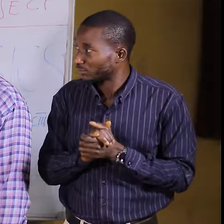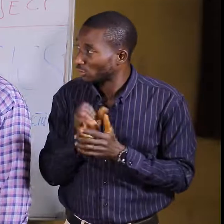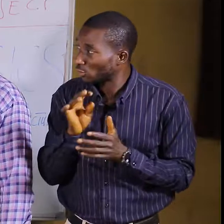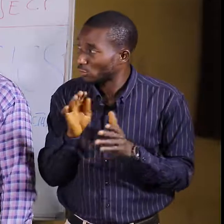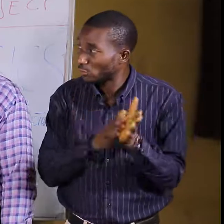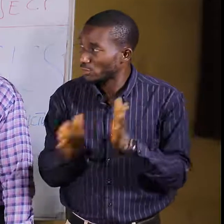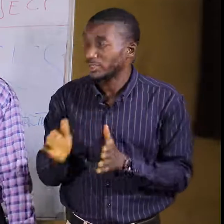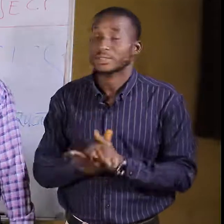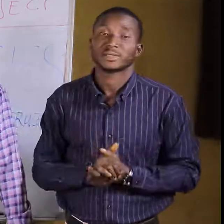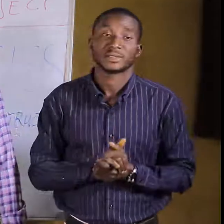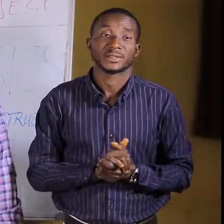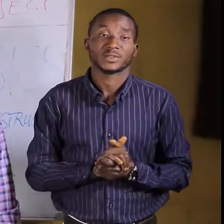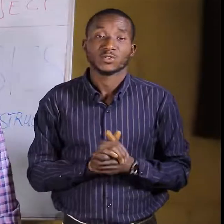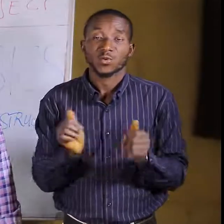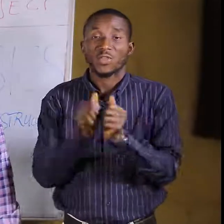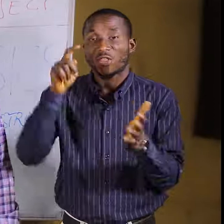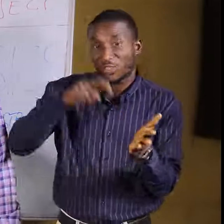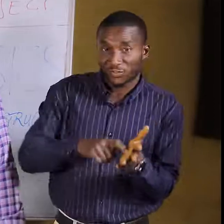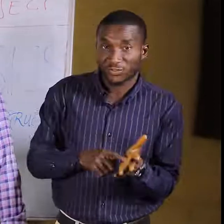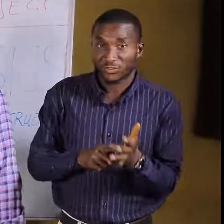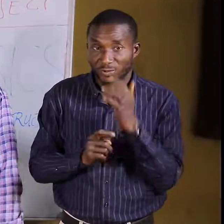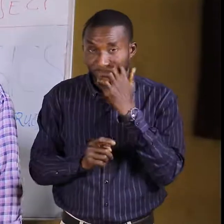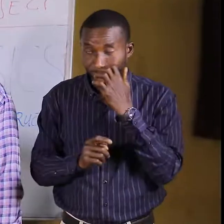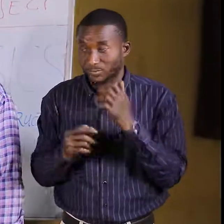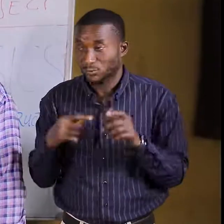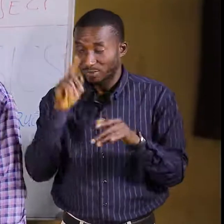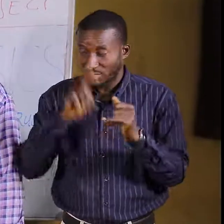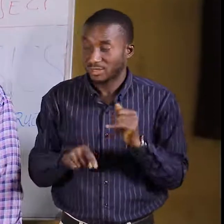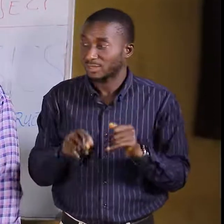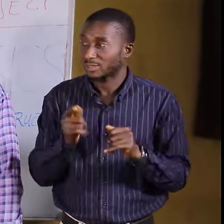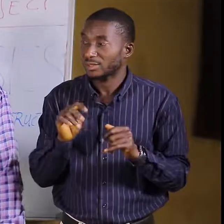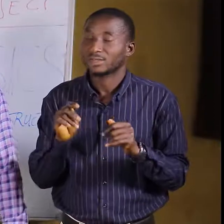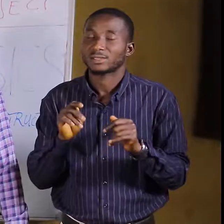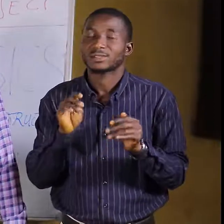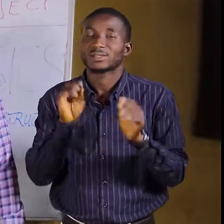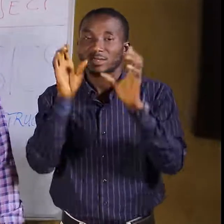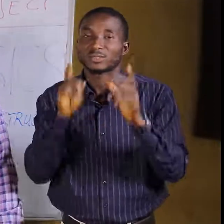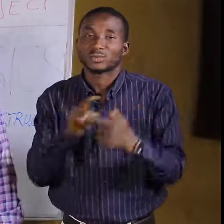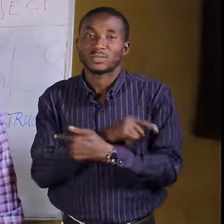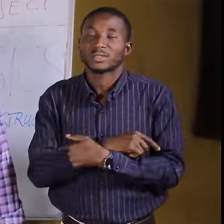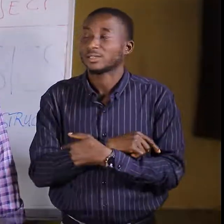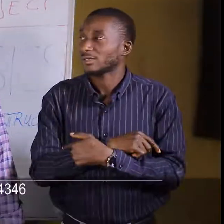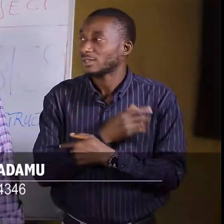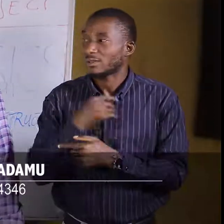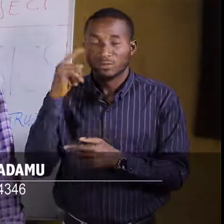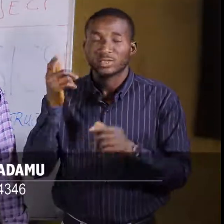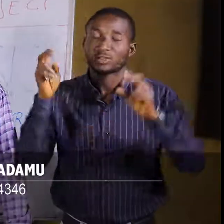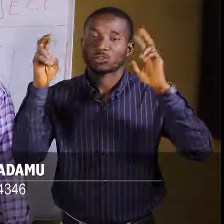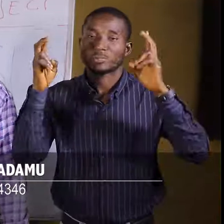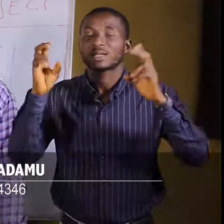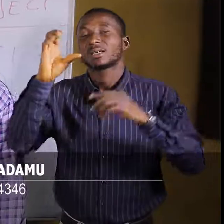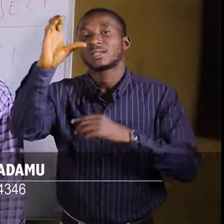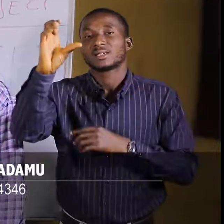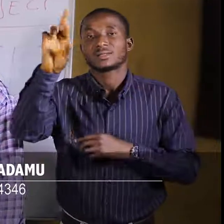So students, with this, we end the lesson for today and for the topic